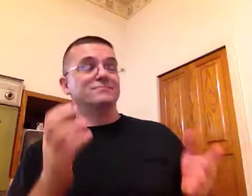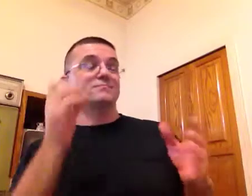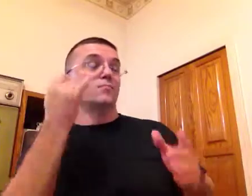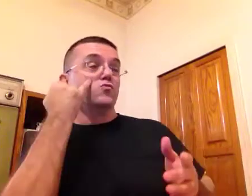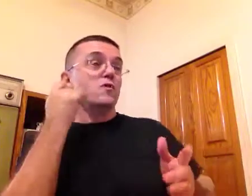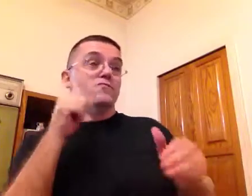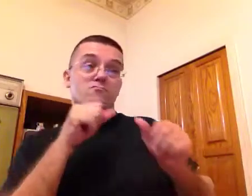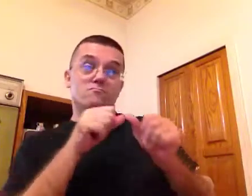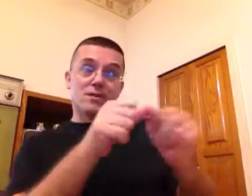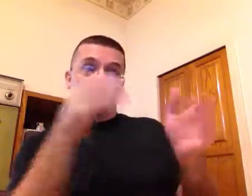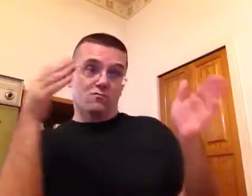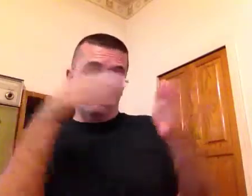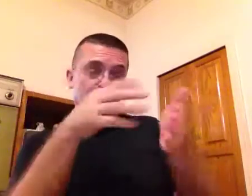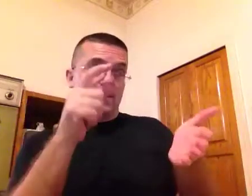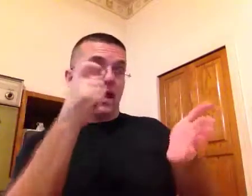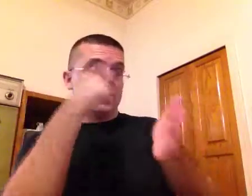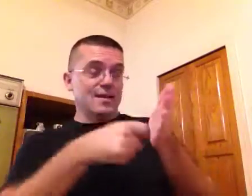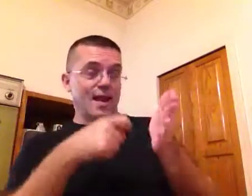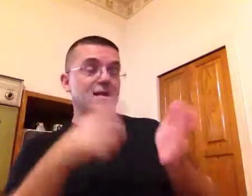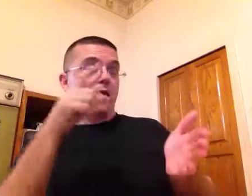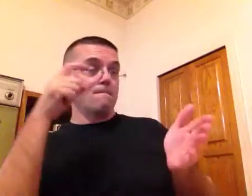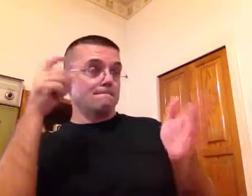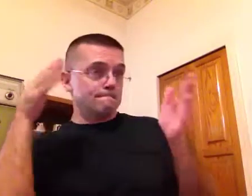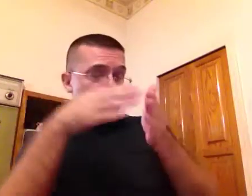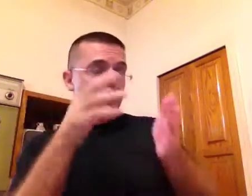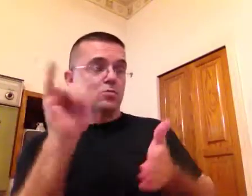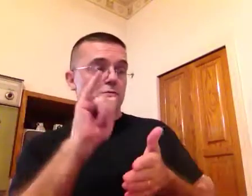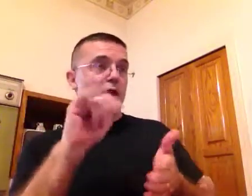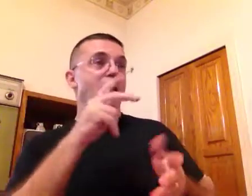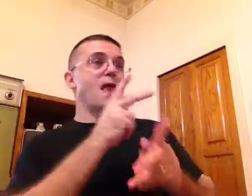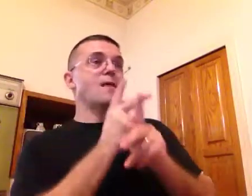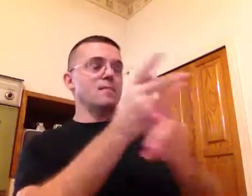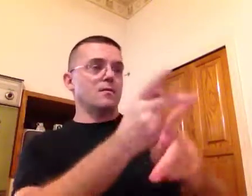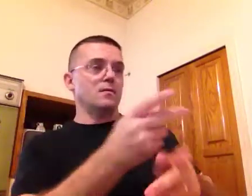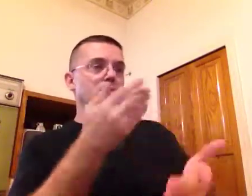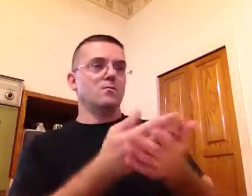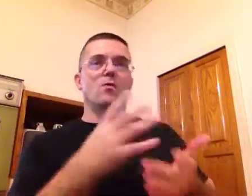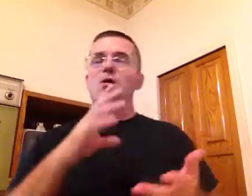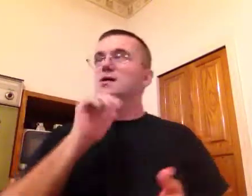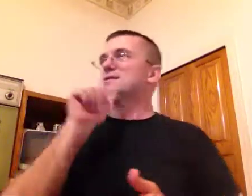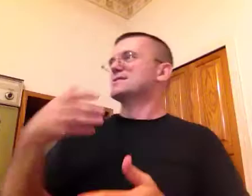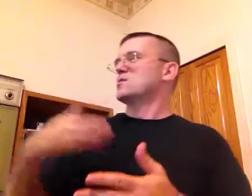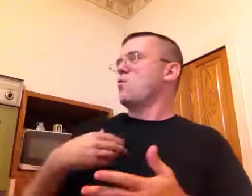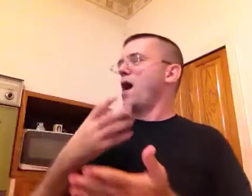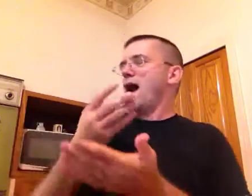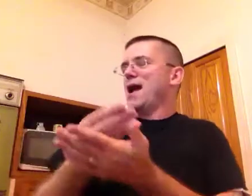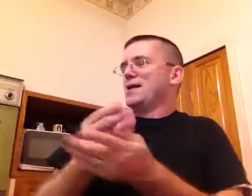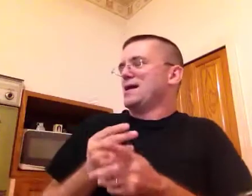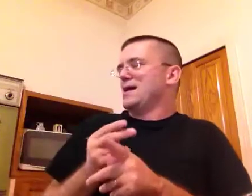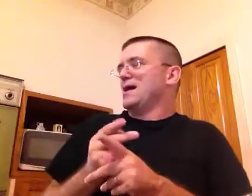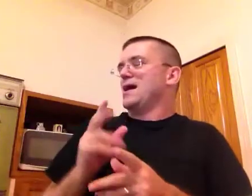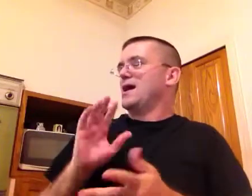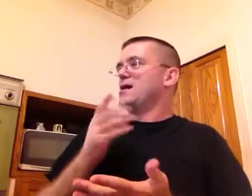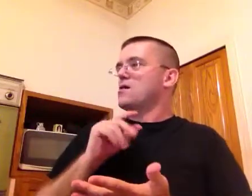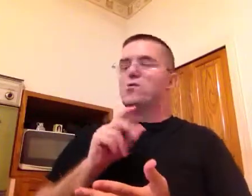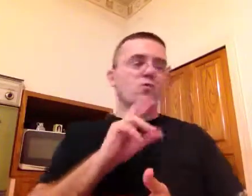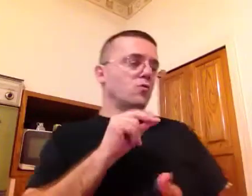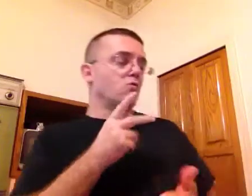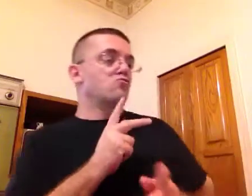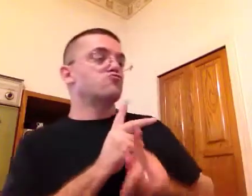paid, and you have to make sure it stays insured as the lender. Well, he doesn't have a loan. I mean, he wants to go buy something else. No. You're the lender.